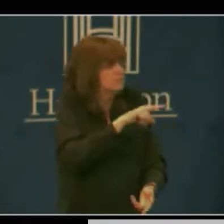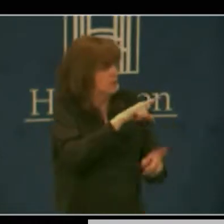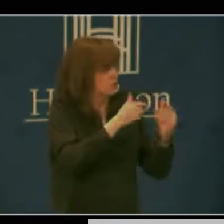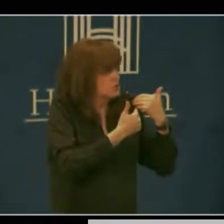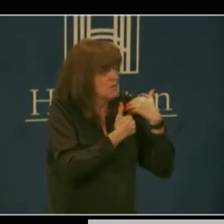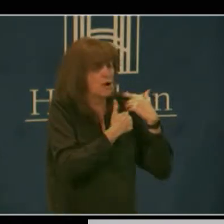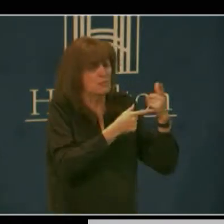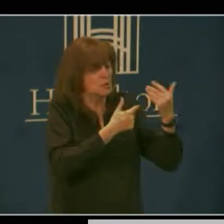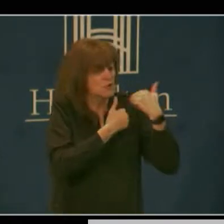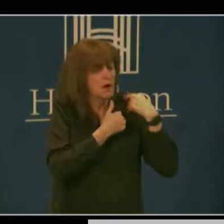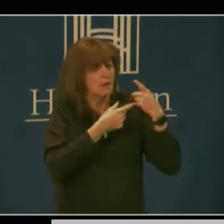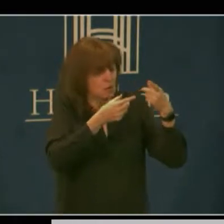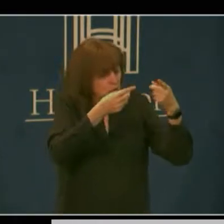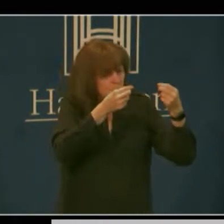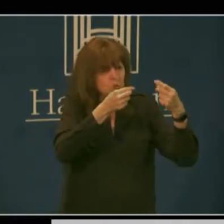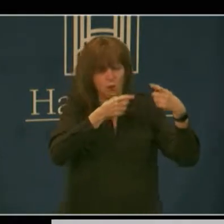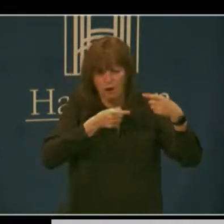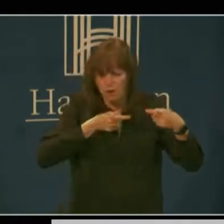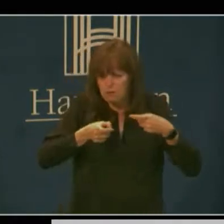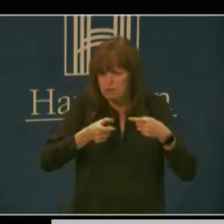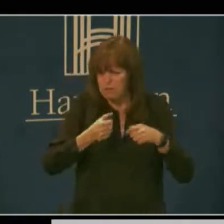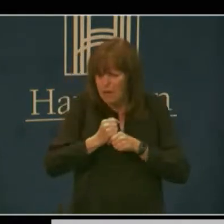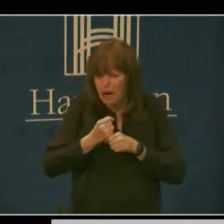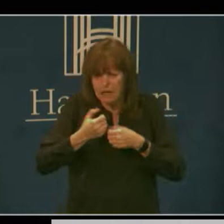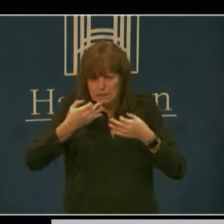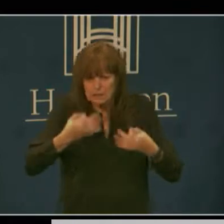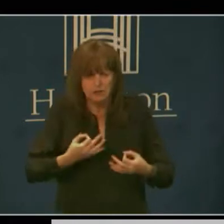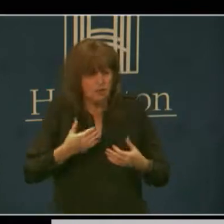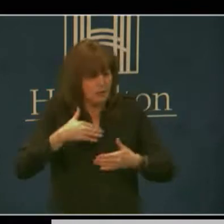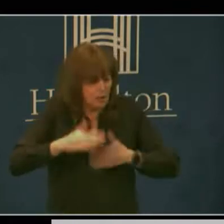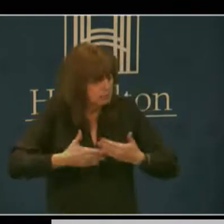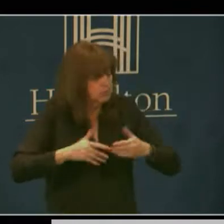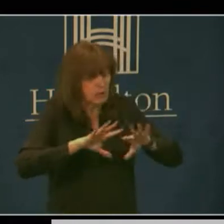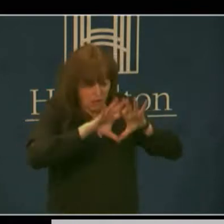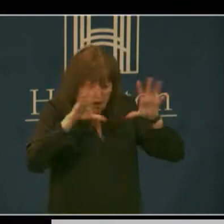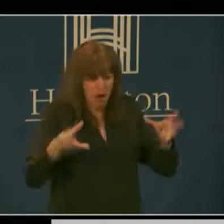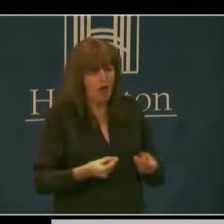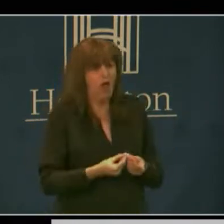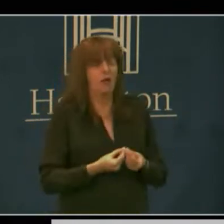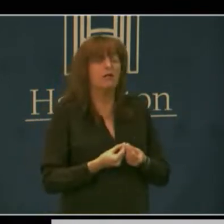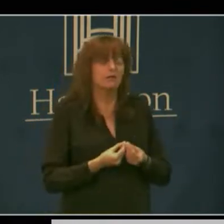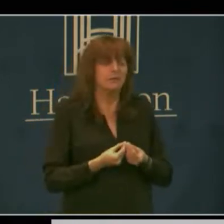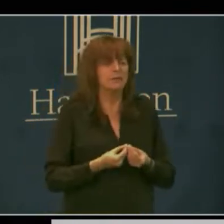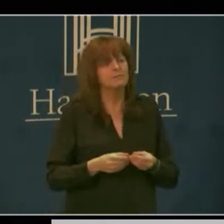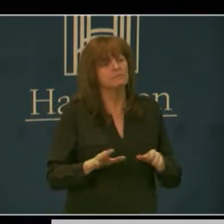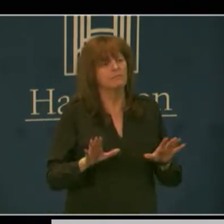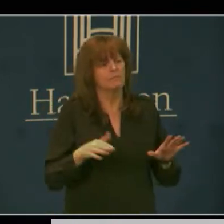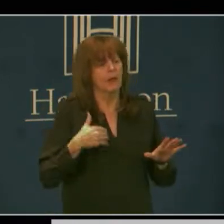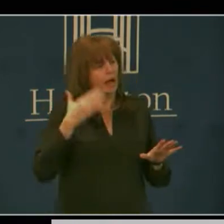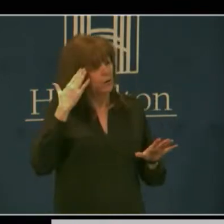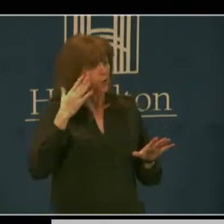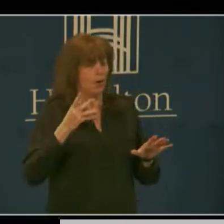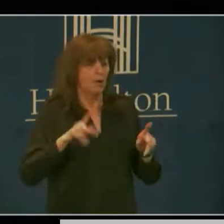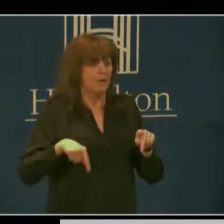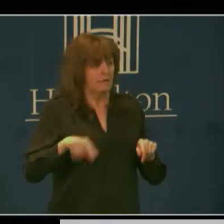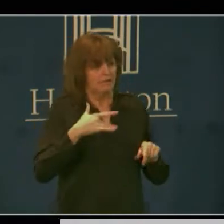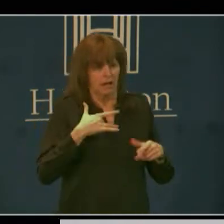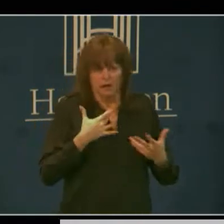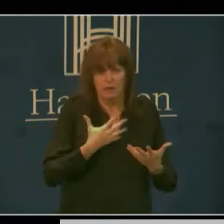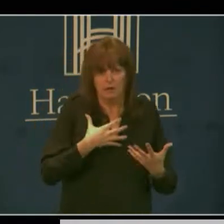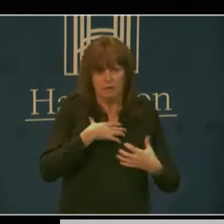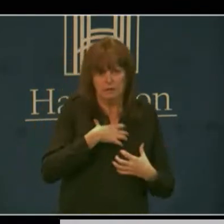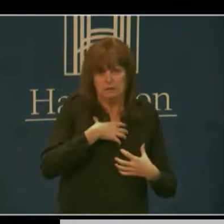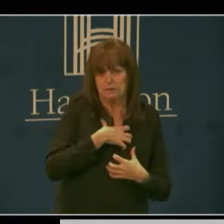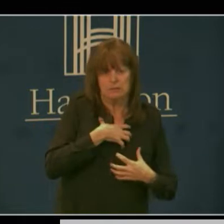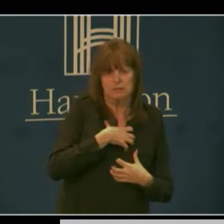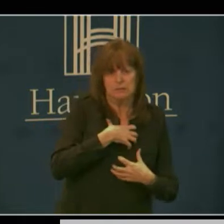all the work that they're doing now to manage this issue. So, I know that many people are asking the question. It could be, however,